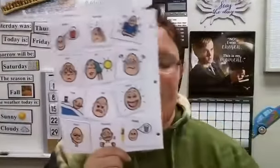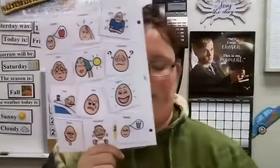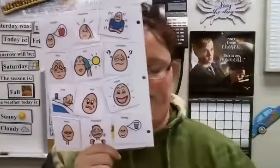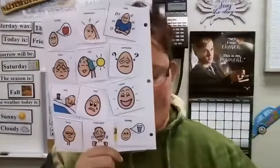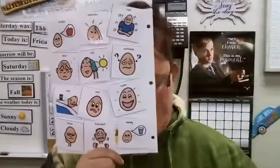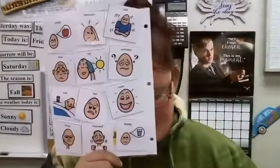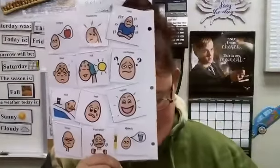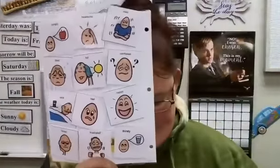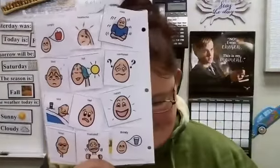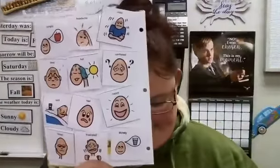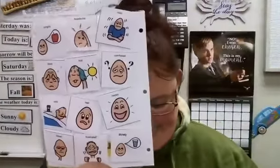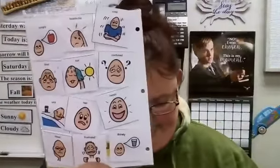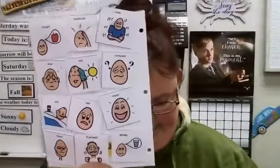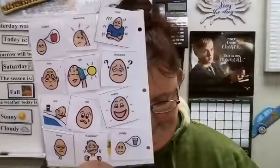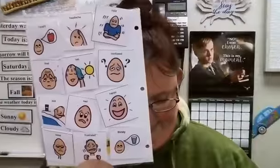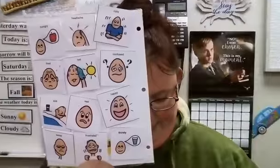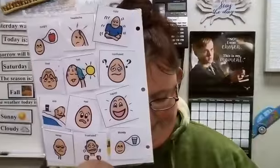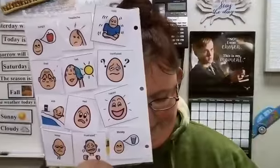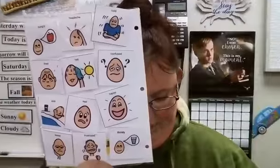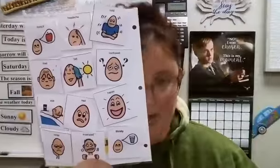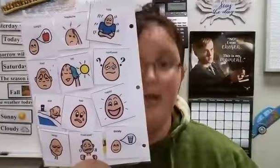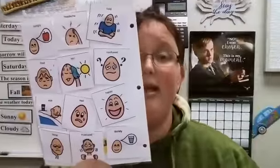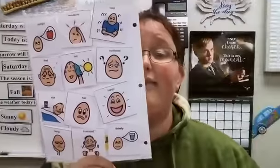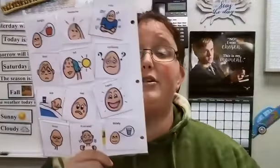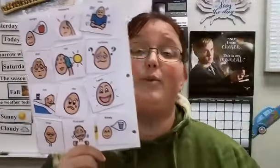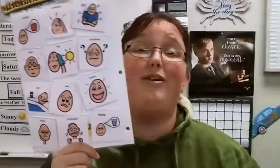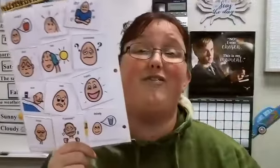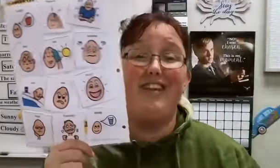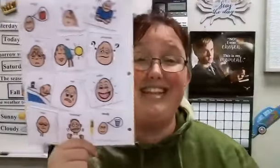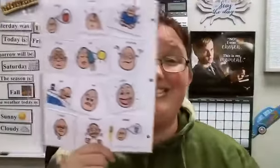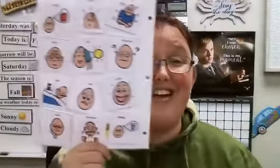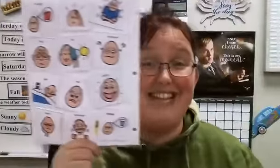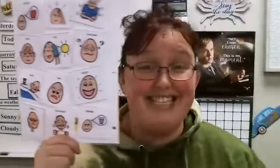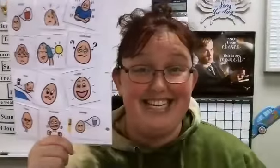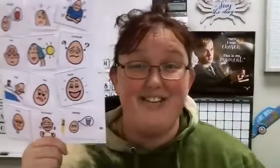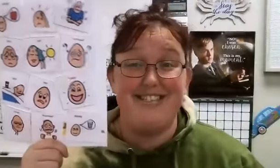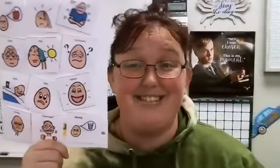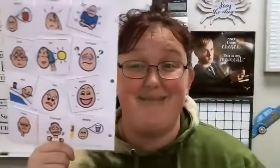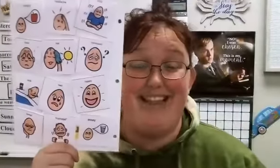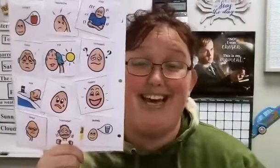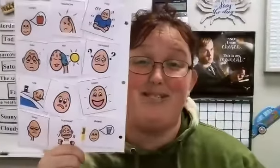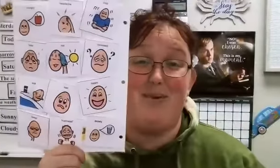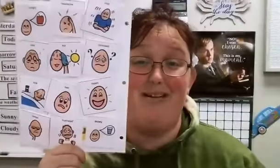thirsty? You can point or you can tell somebody. If there's a way you're feeling that's not listed, you can tell somebody that as well.